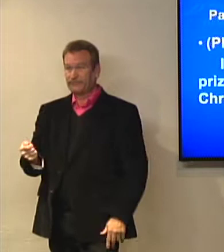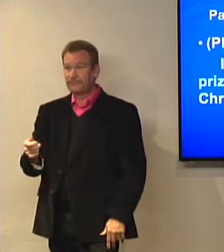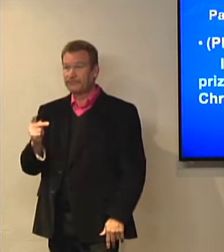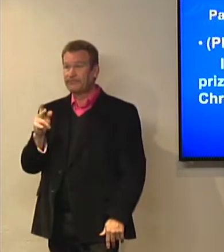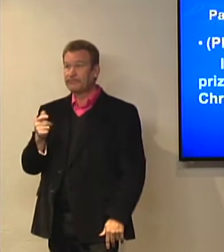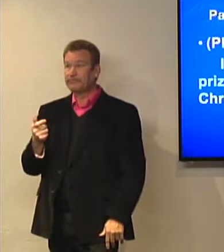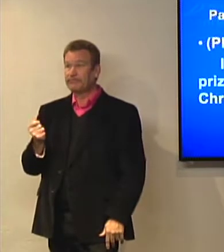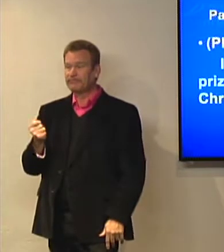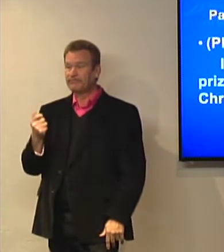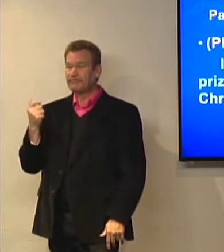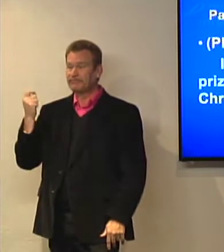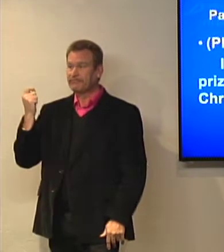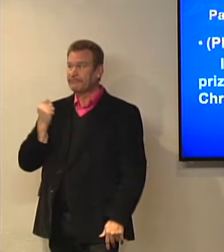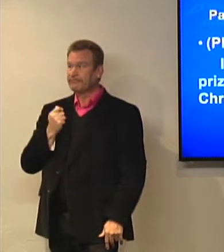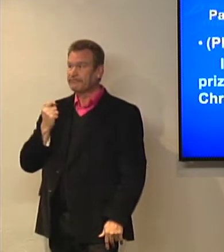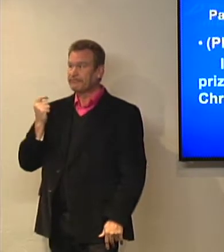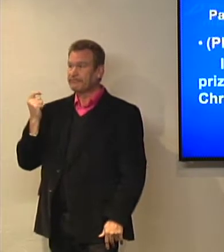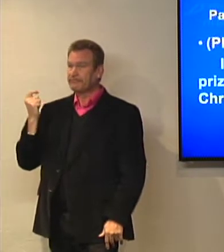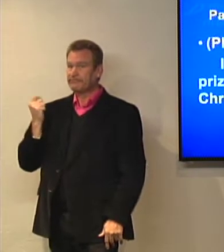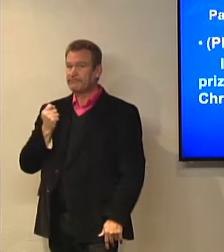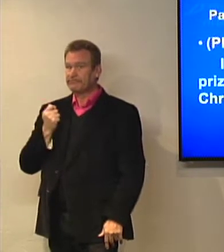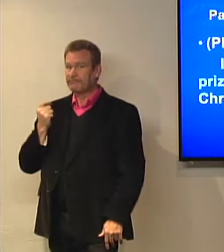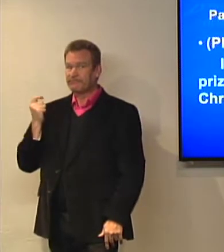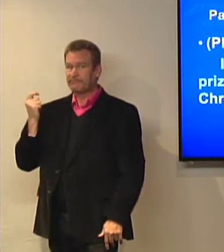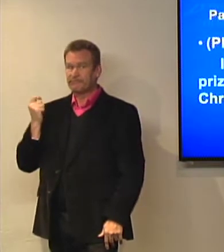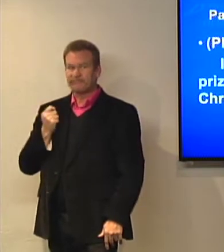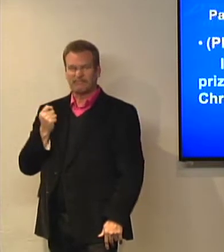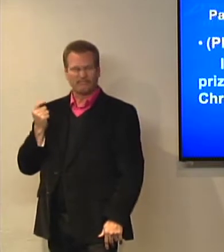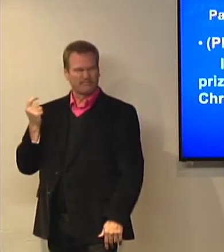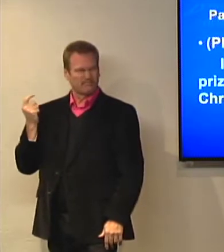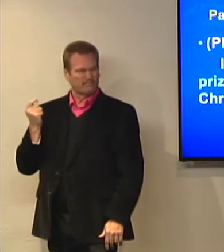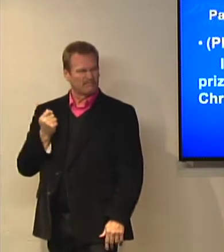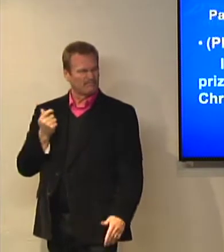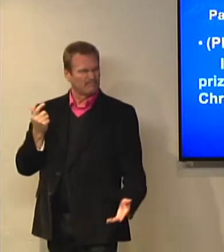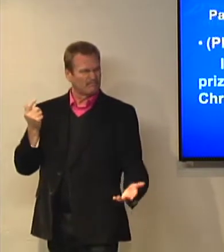But a person sits at home watching TV, getting that money every month.